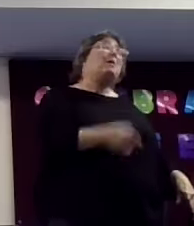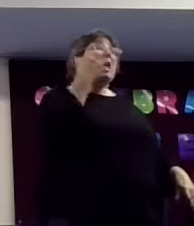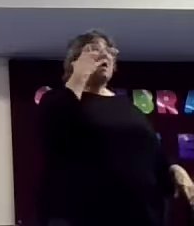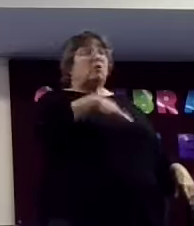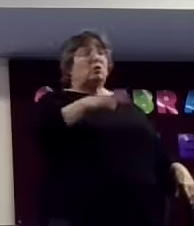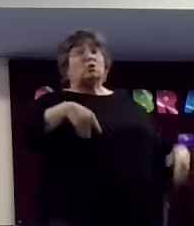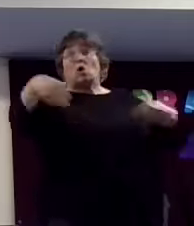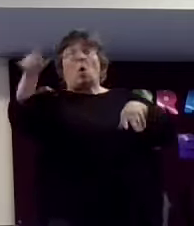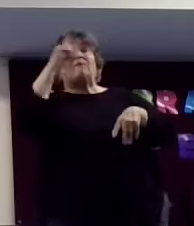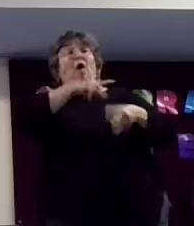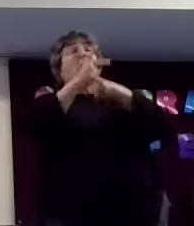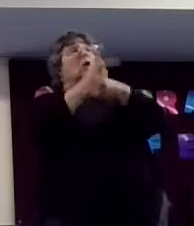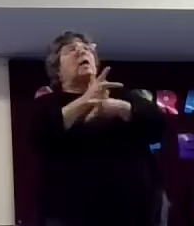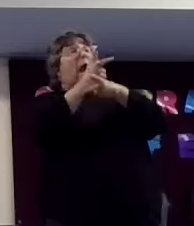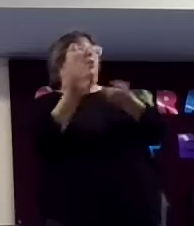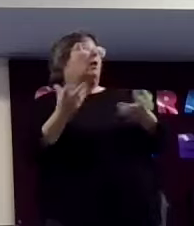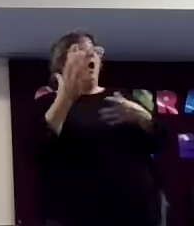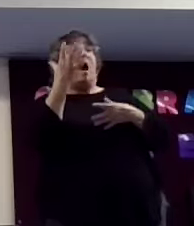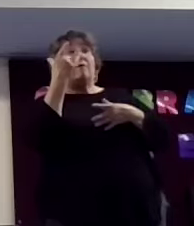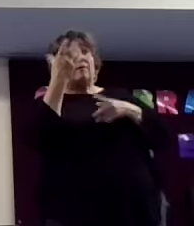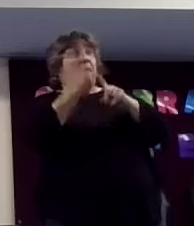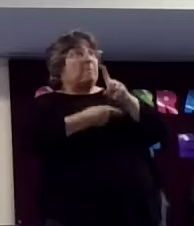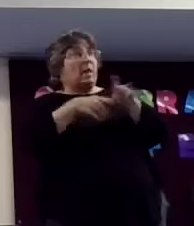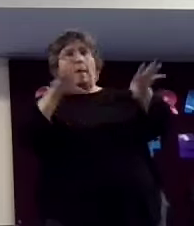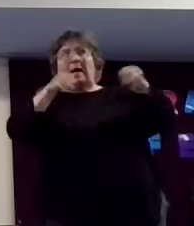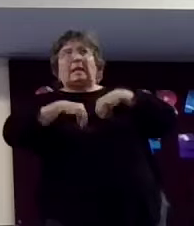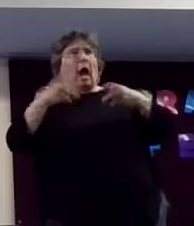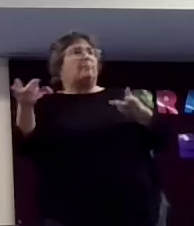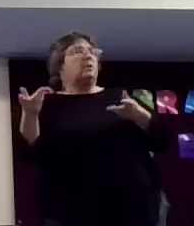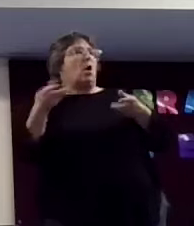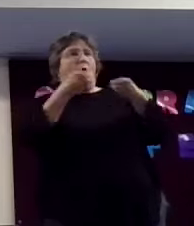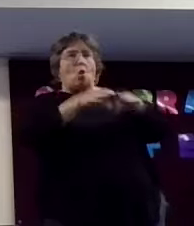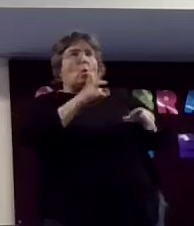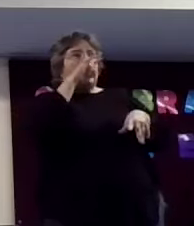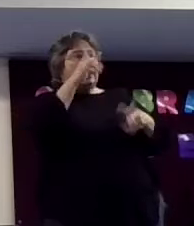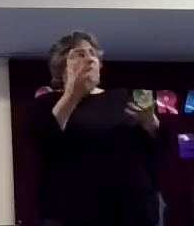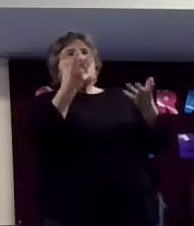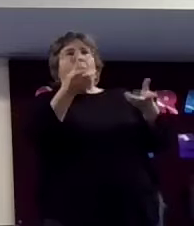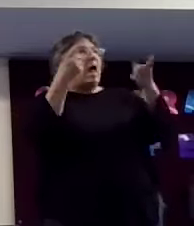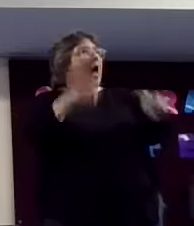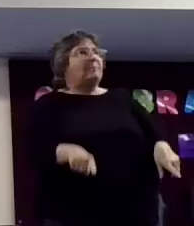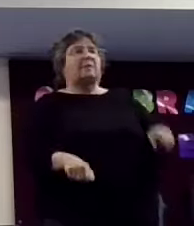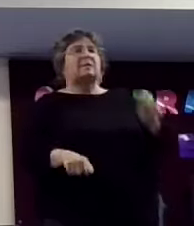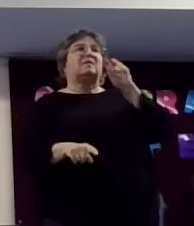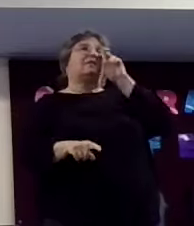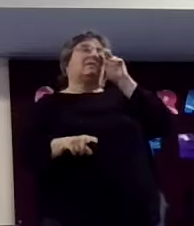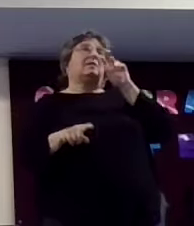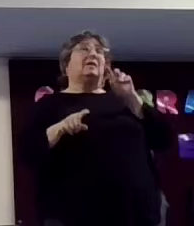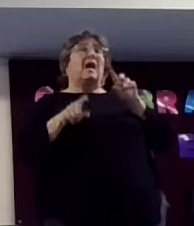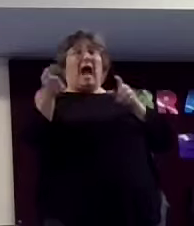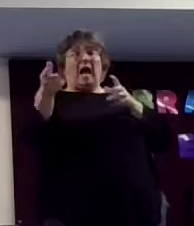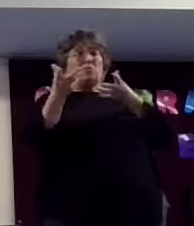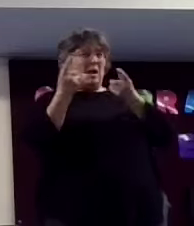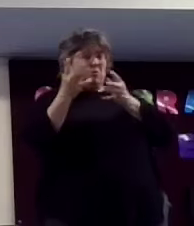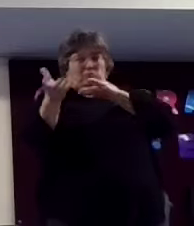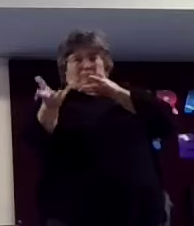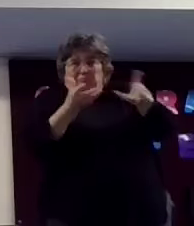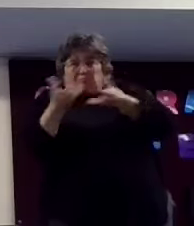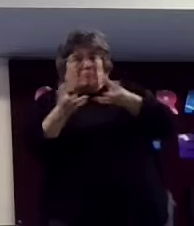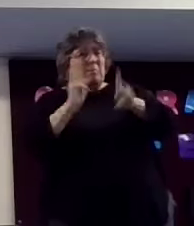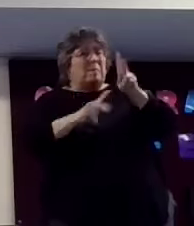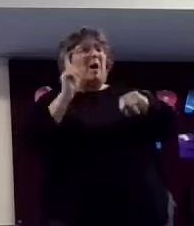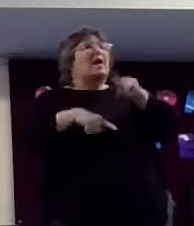if your children go off to foster care, you know, after 15 months, they can be adopted. You don't want that to happen. So it's relating to people that